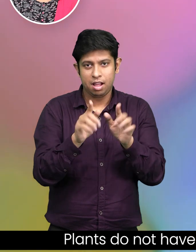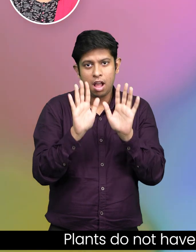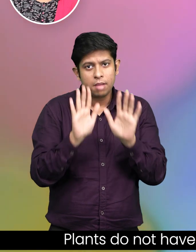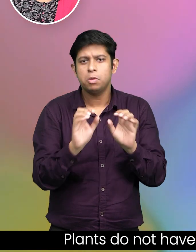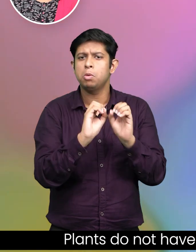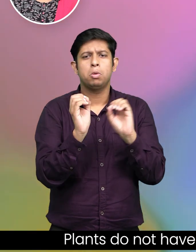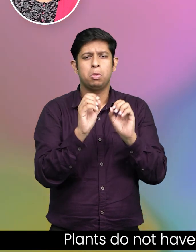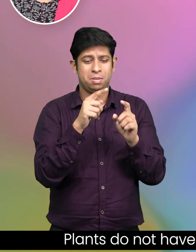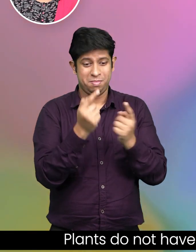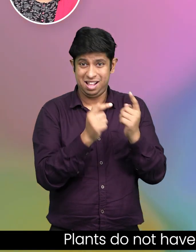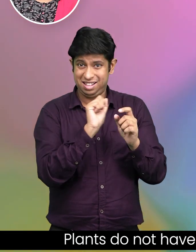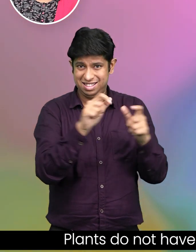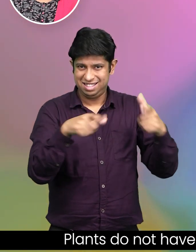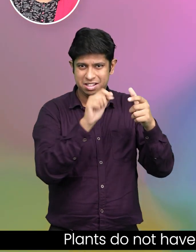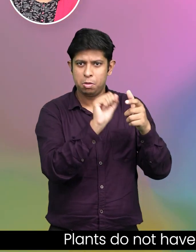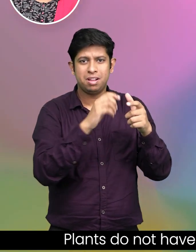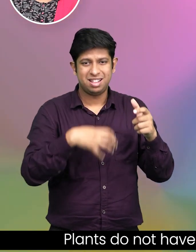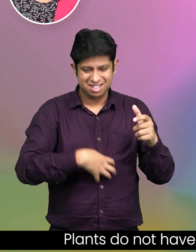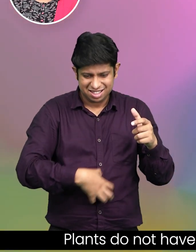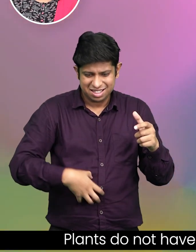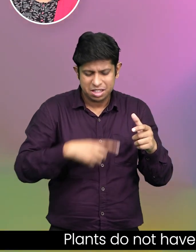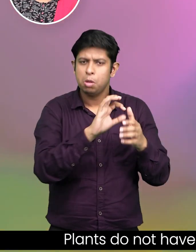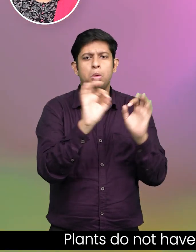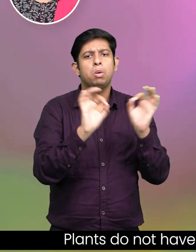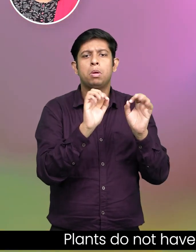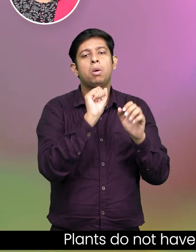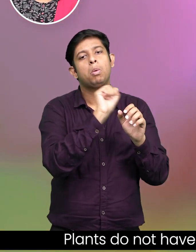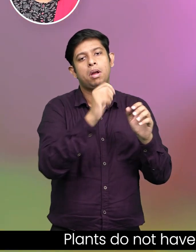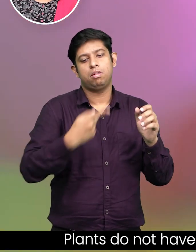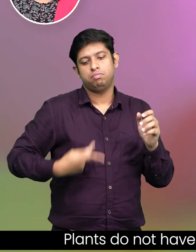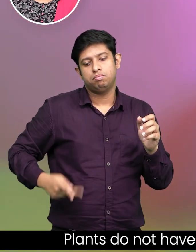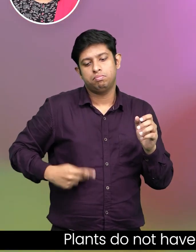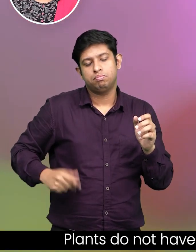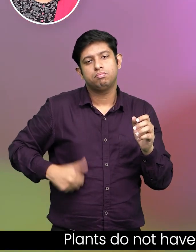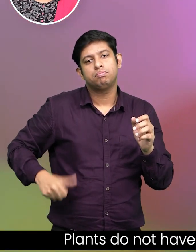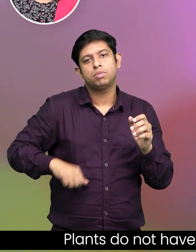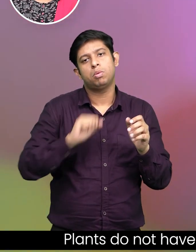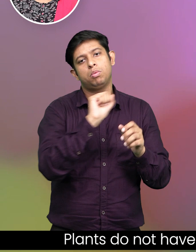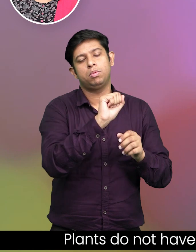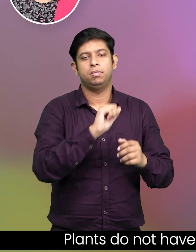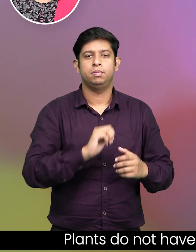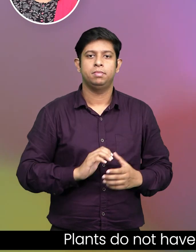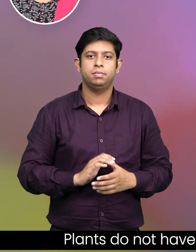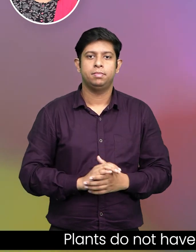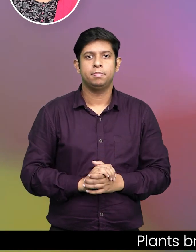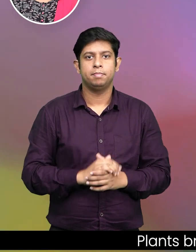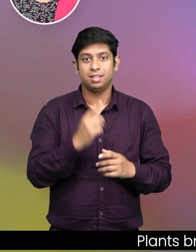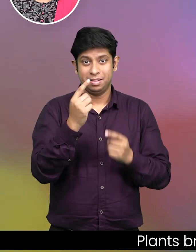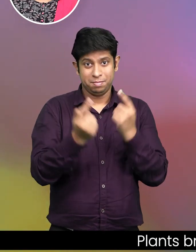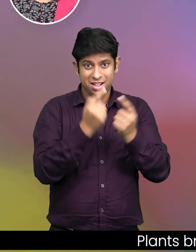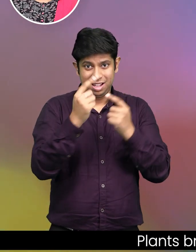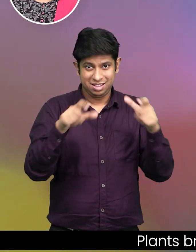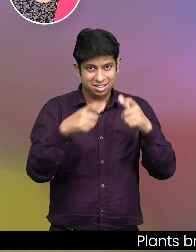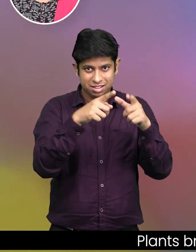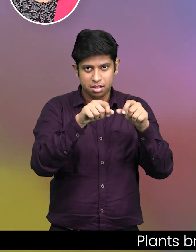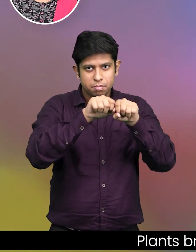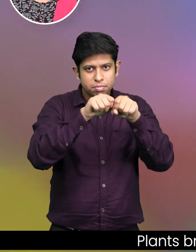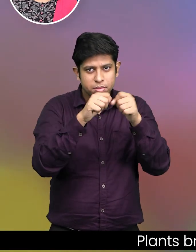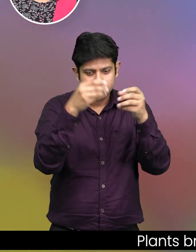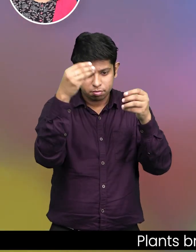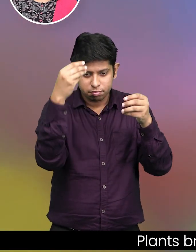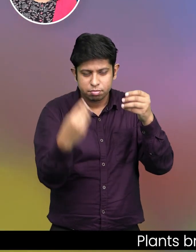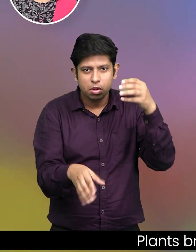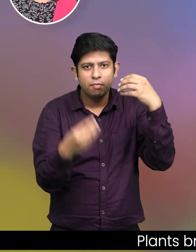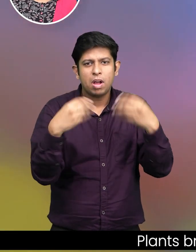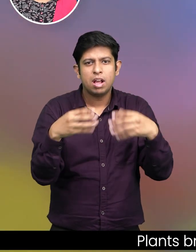Plants do not have specific organs to excrete these wastes. Plants